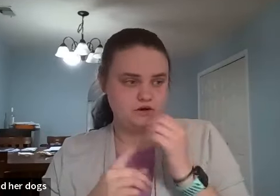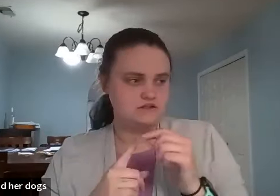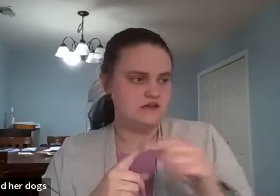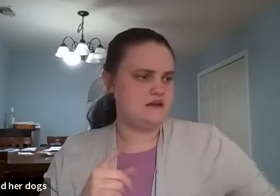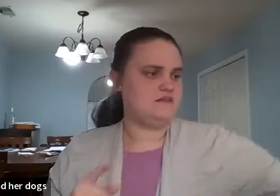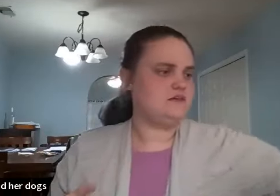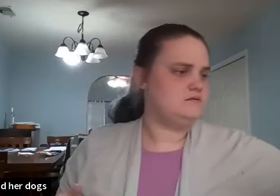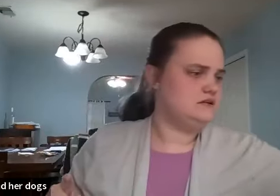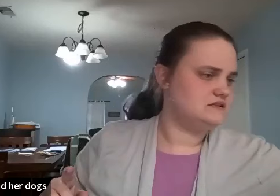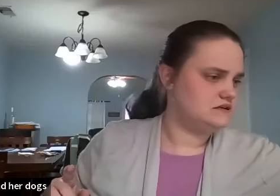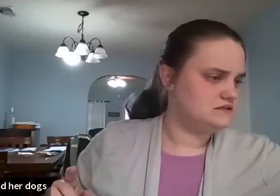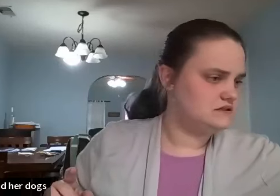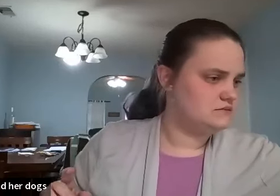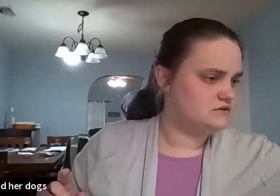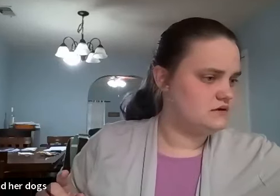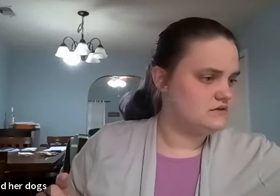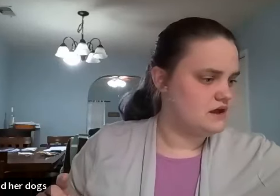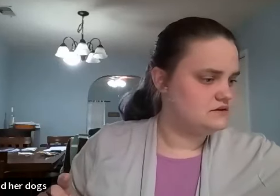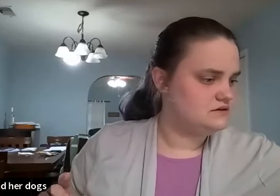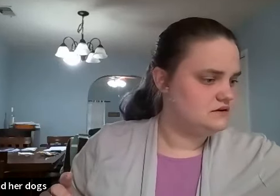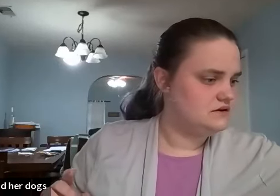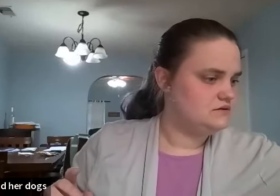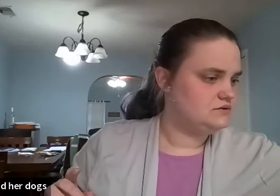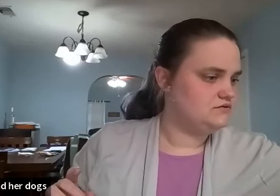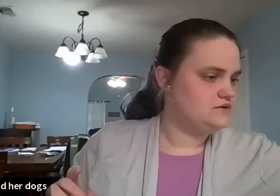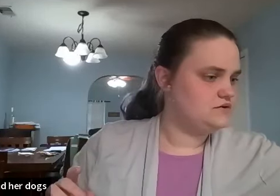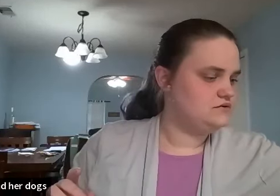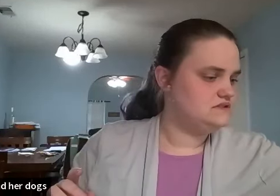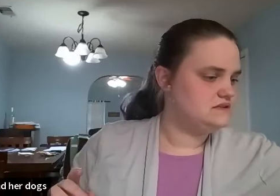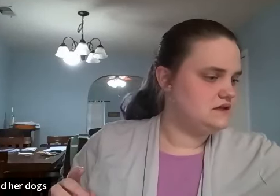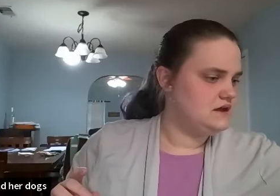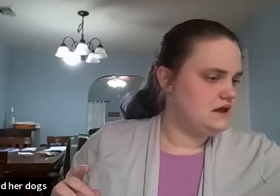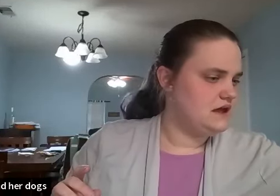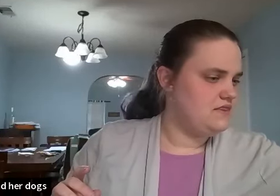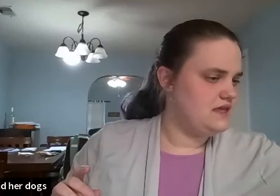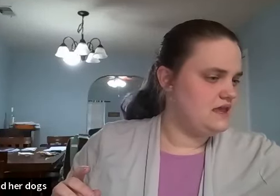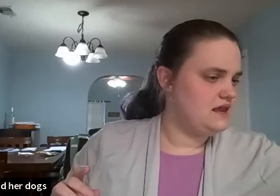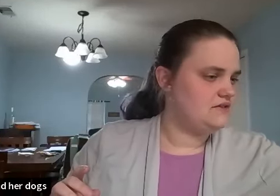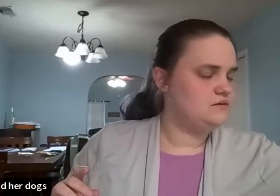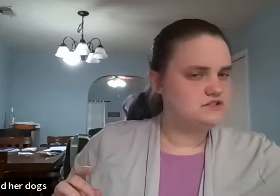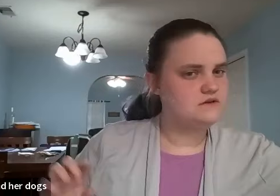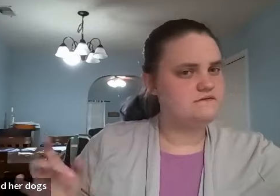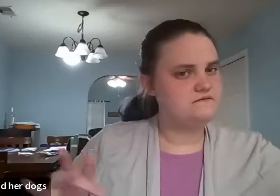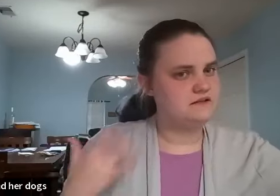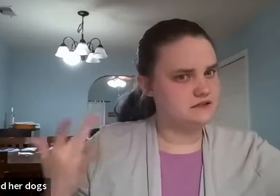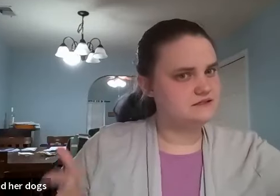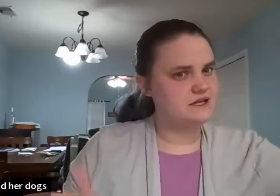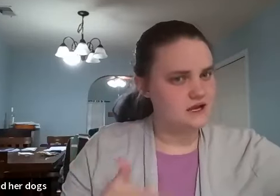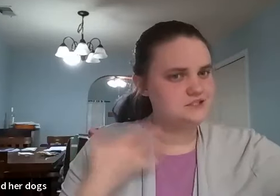words, and then I think what is the next thing we'll do after that? Do foods. And then I think we'll start feelings, like actually